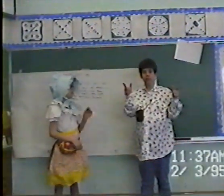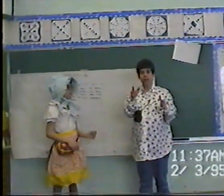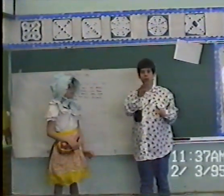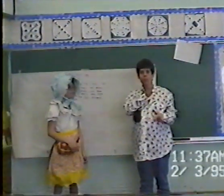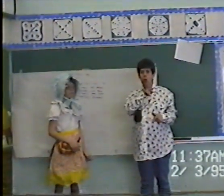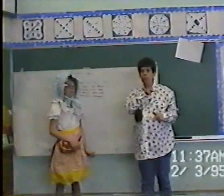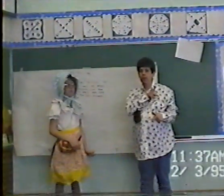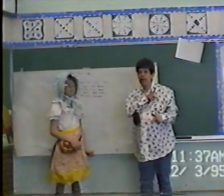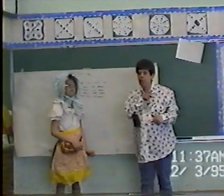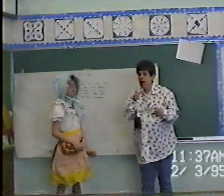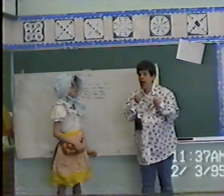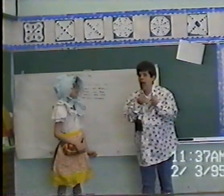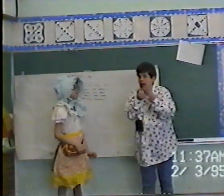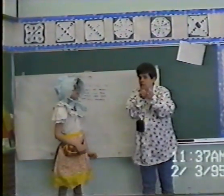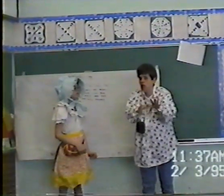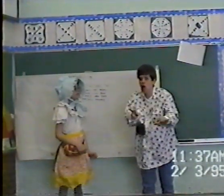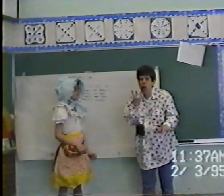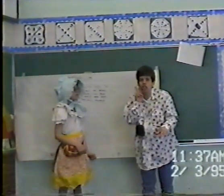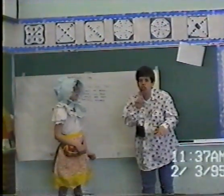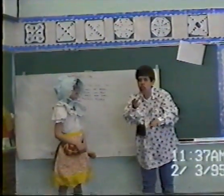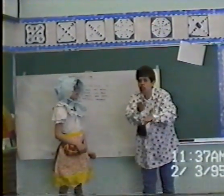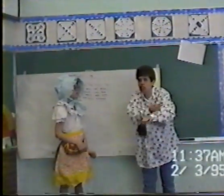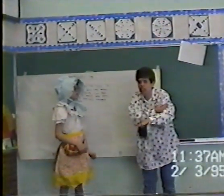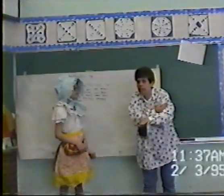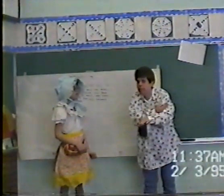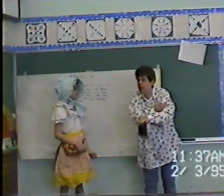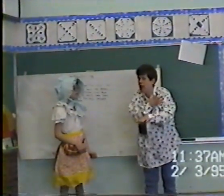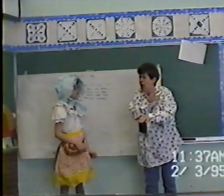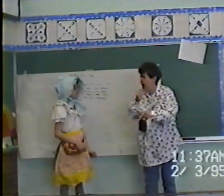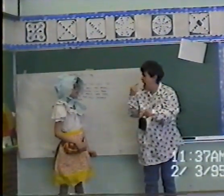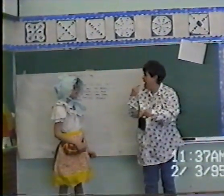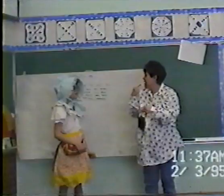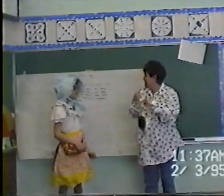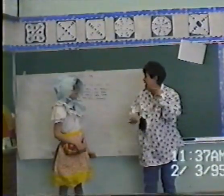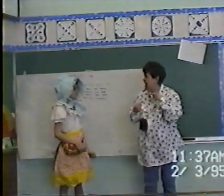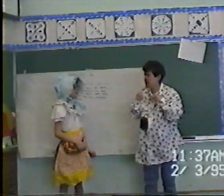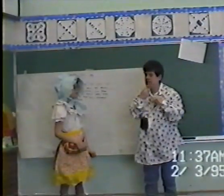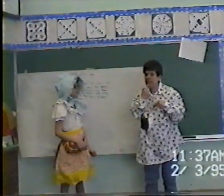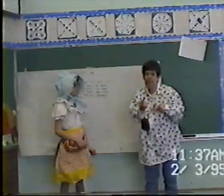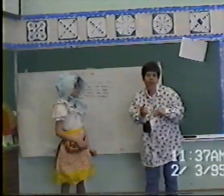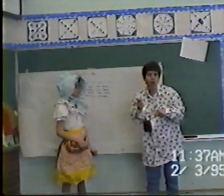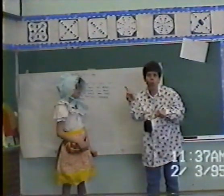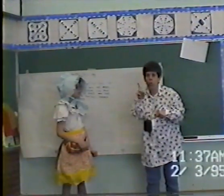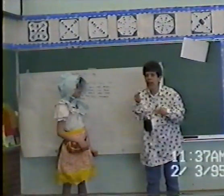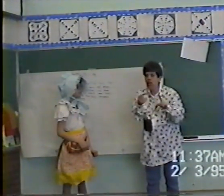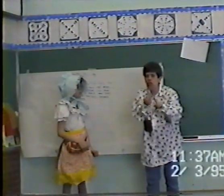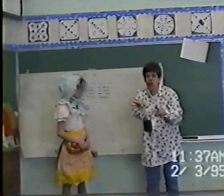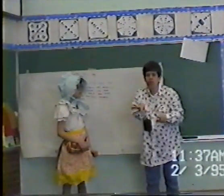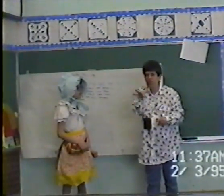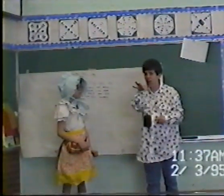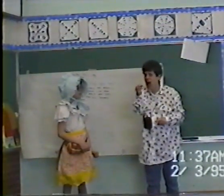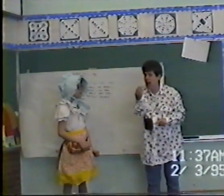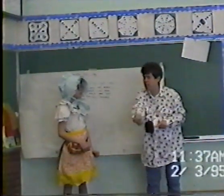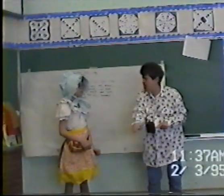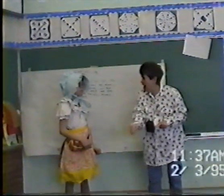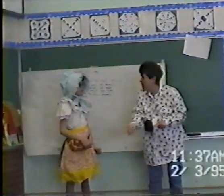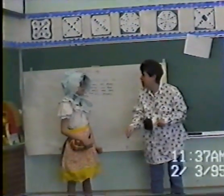Little Bo Peep has lost her sheep, and can't tell where to find them.